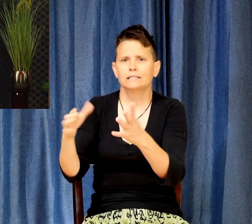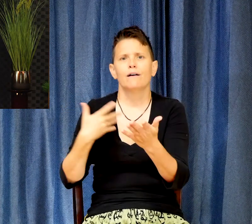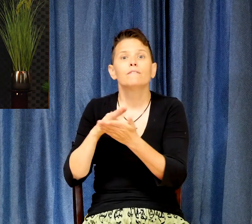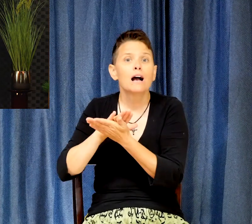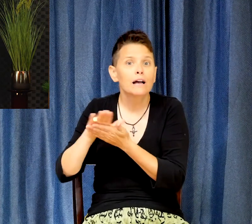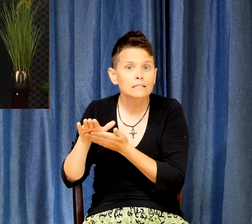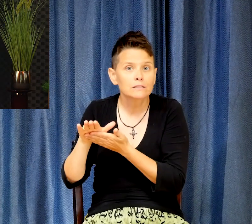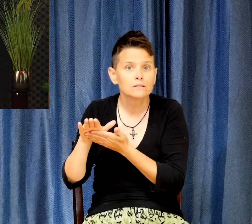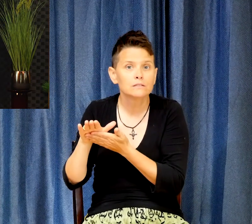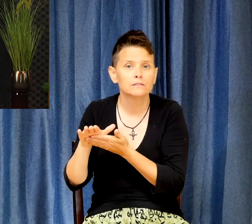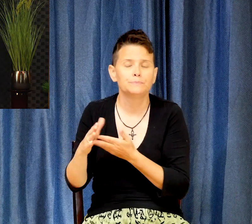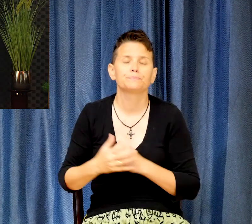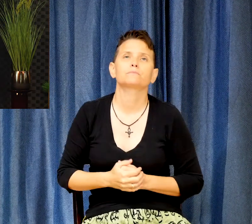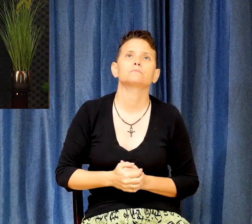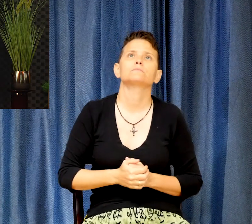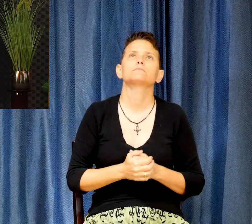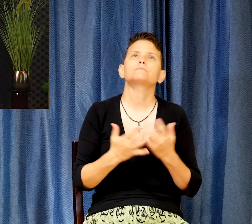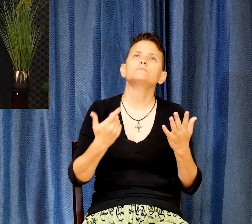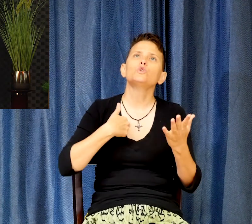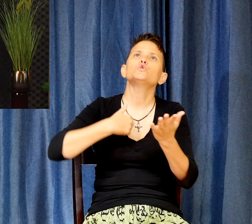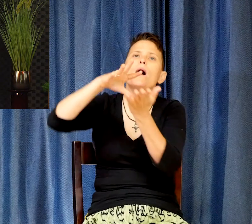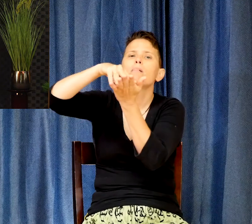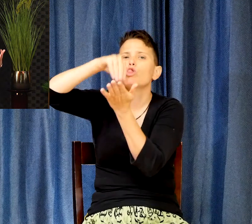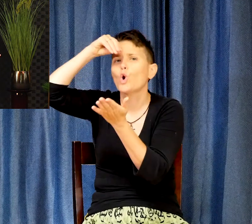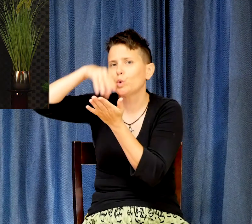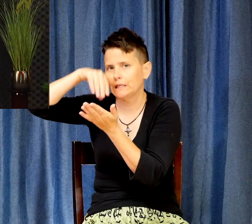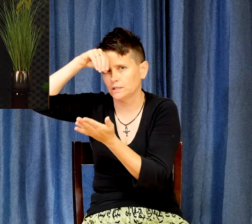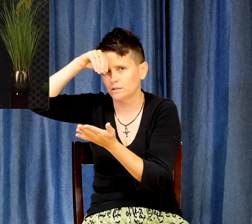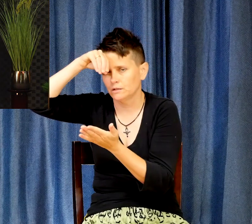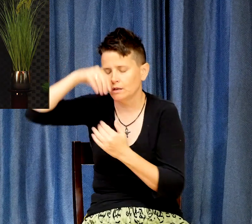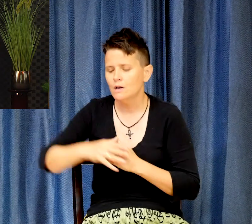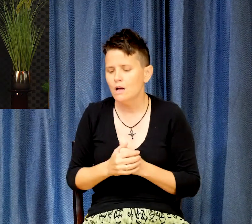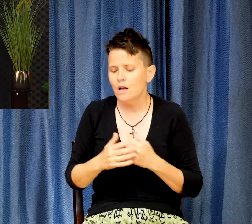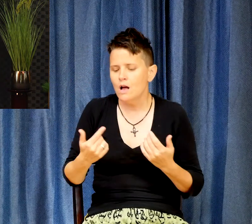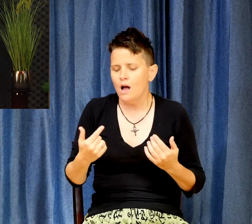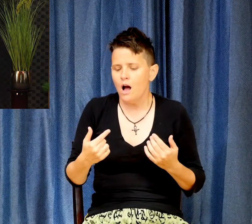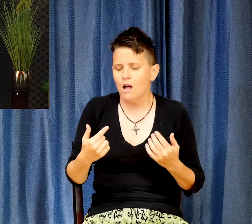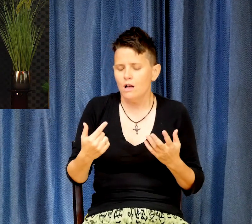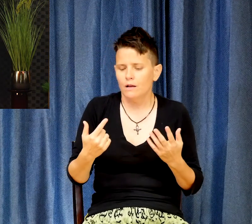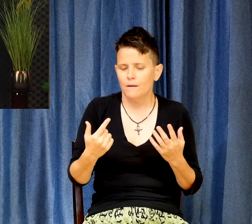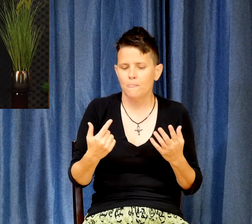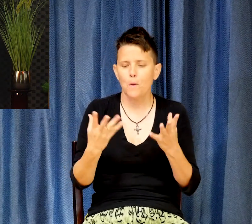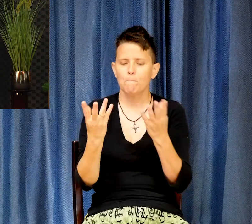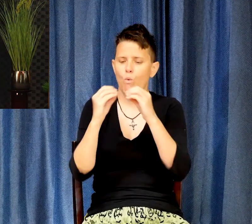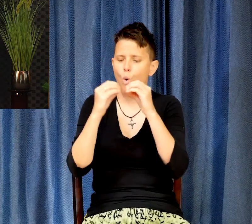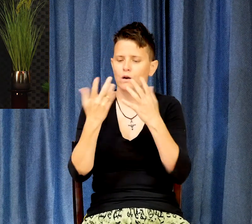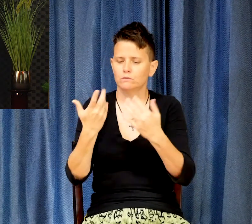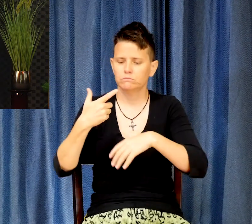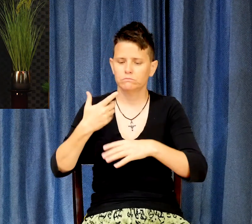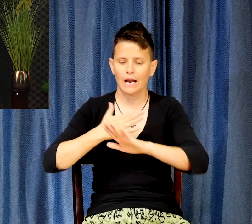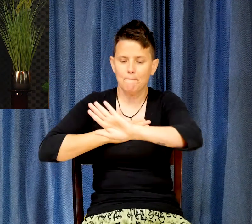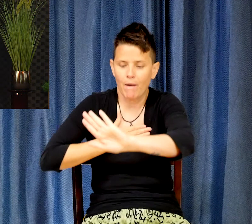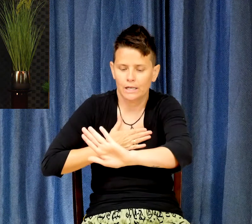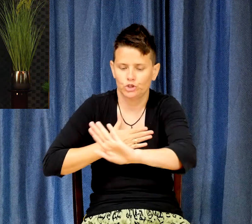kindness. Because as I'm learning, the more room I can make for myself, the more self-compassion, the